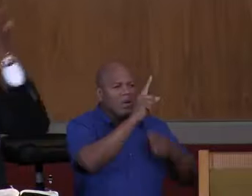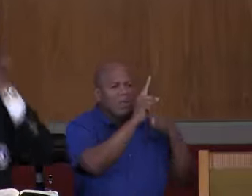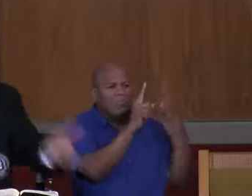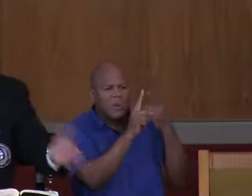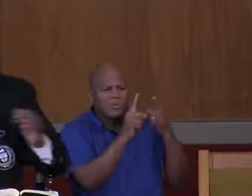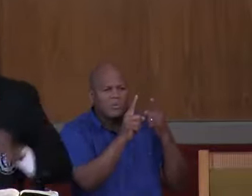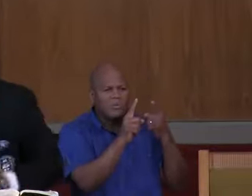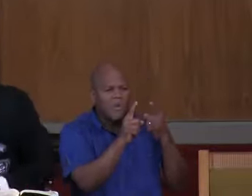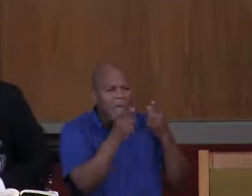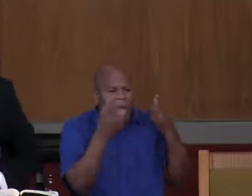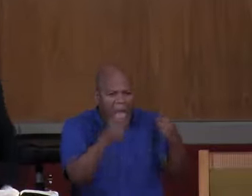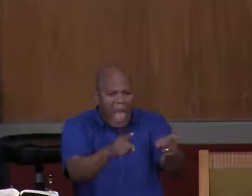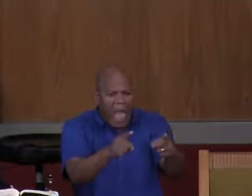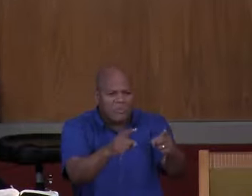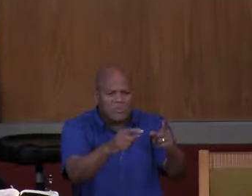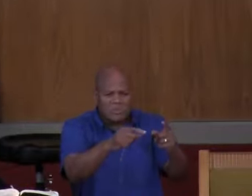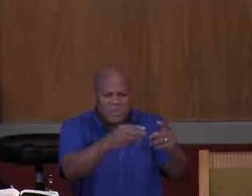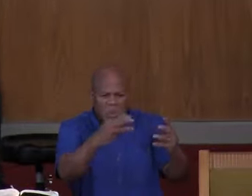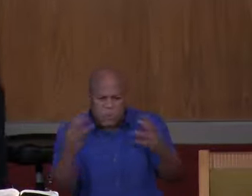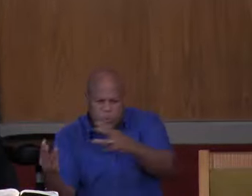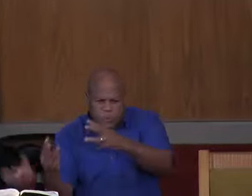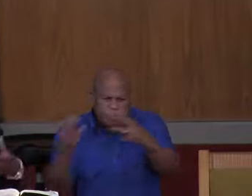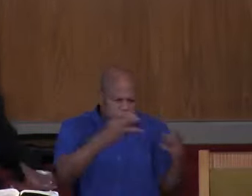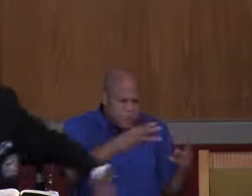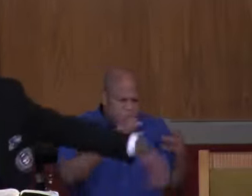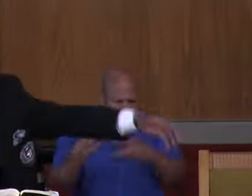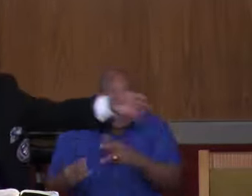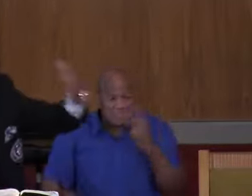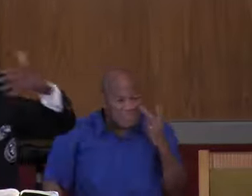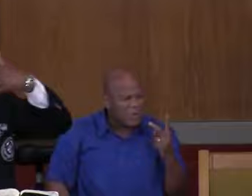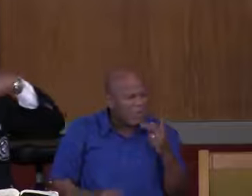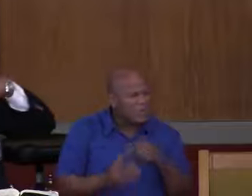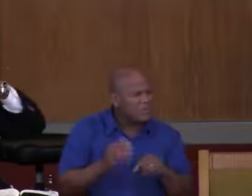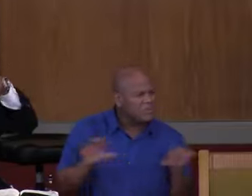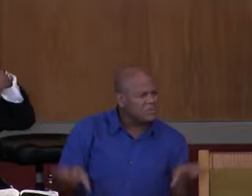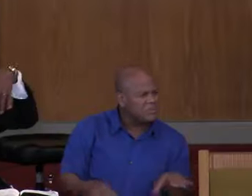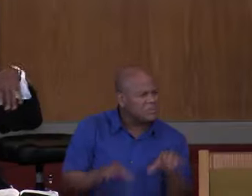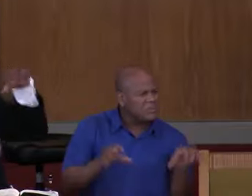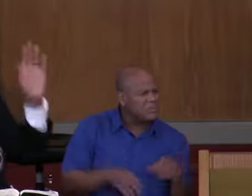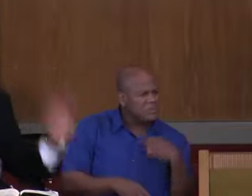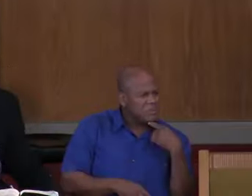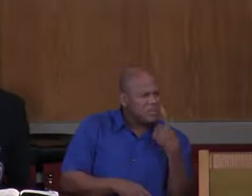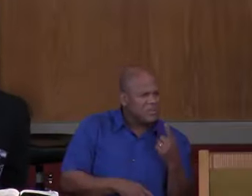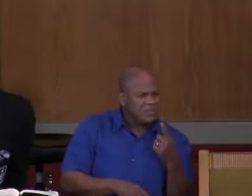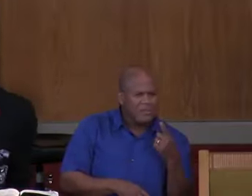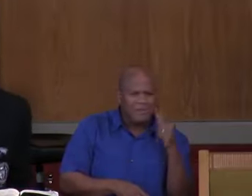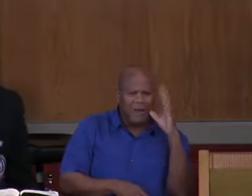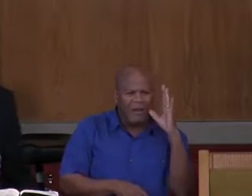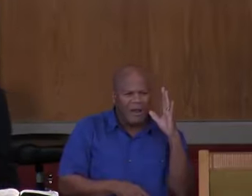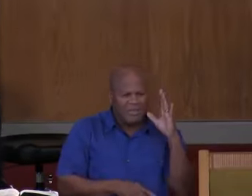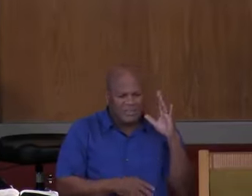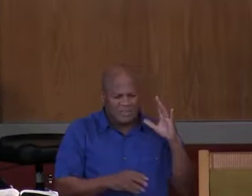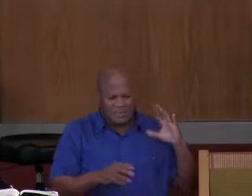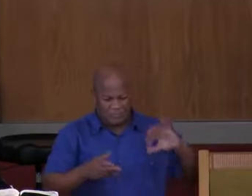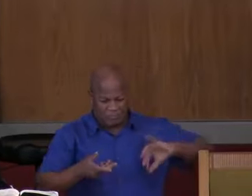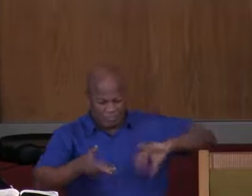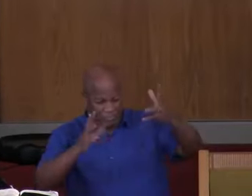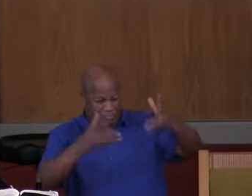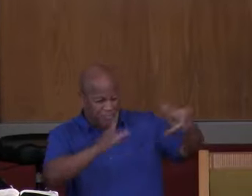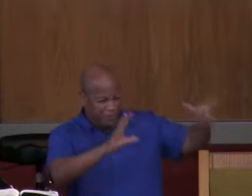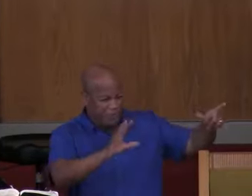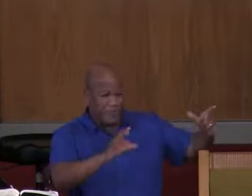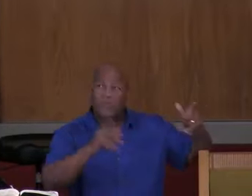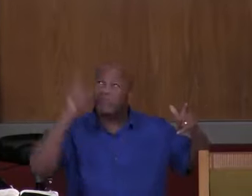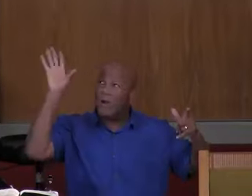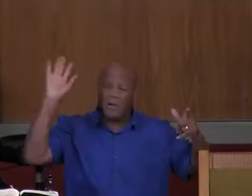do you say when you see what you see? That a band of misfits believers, God is still able to check